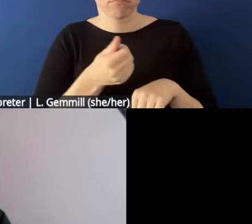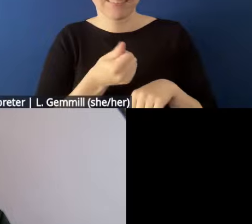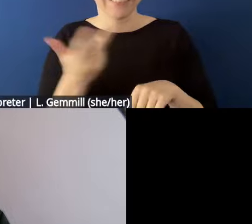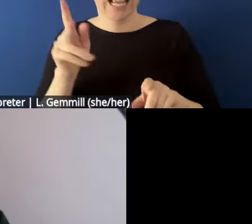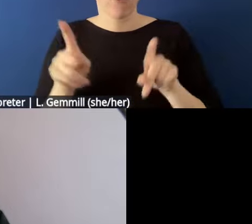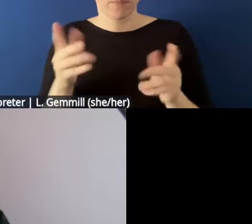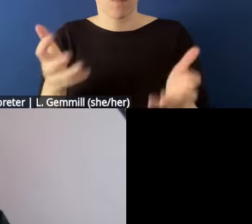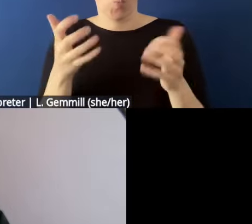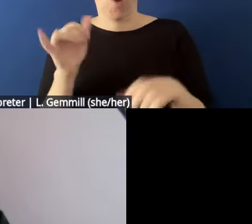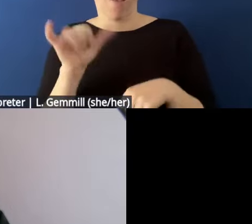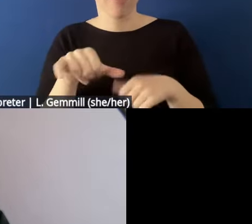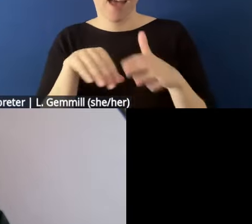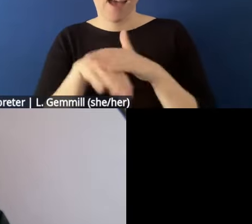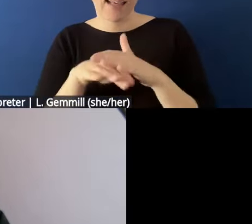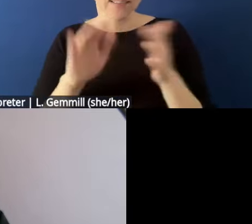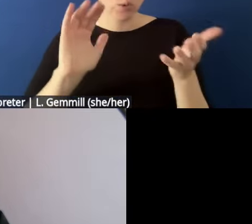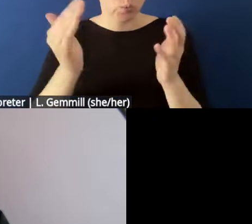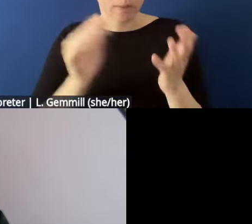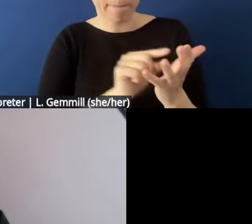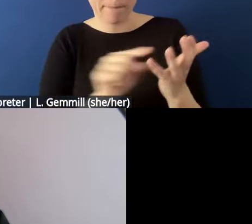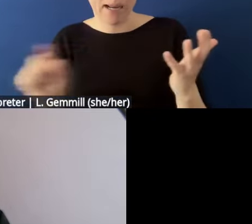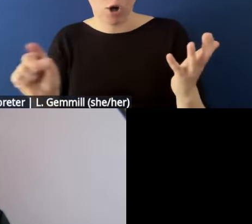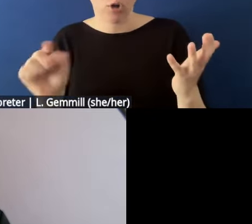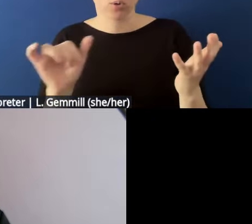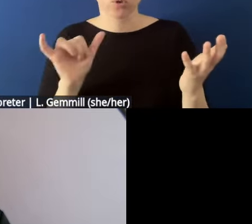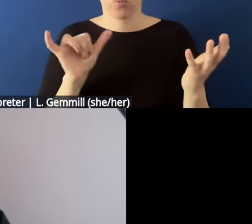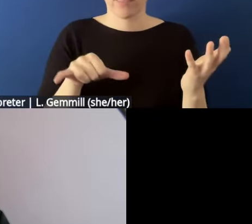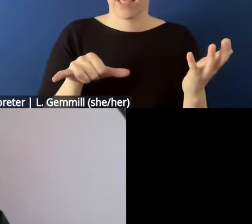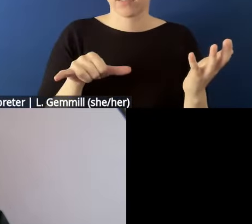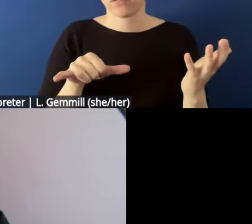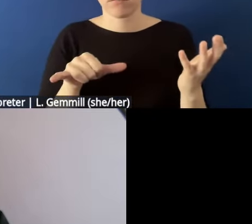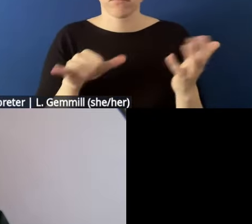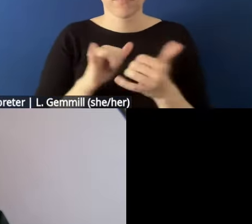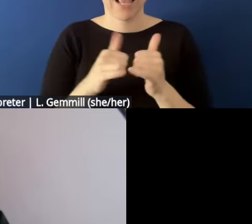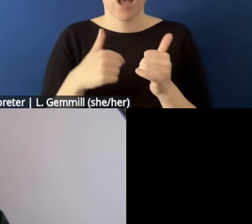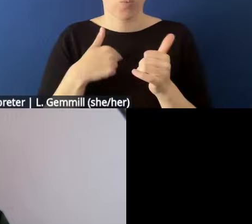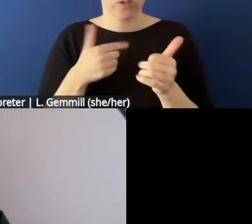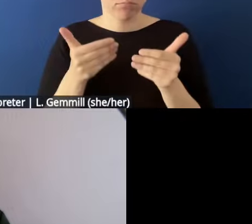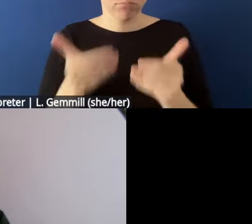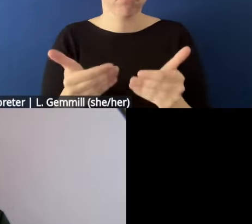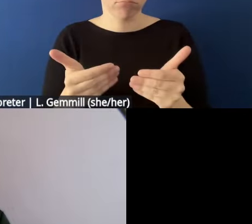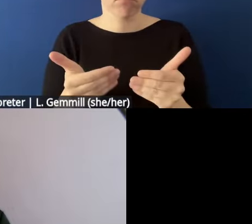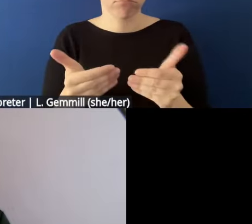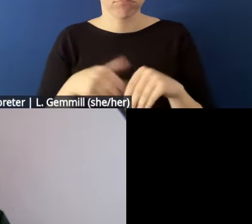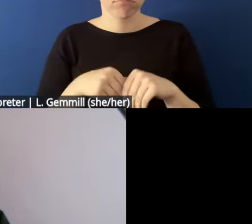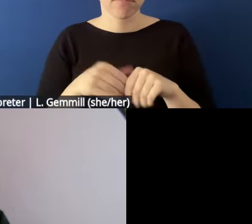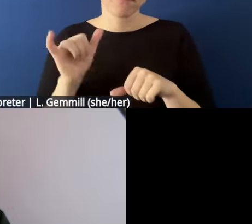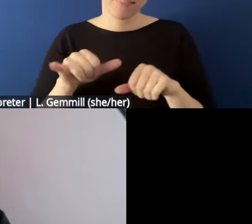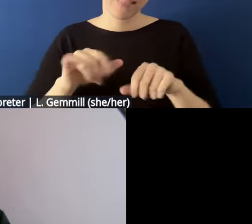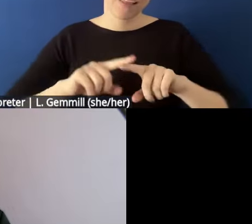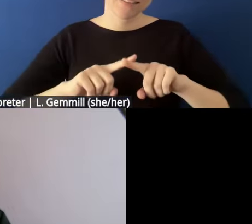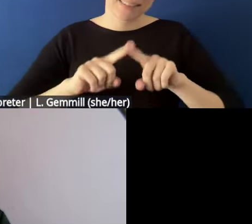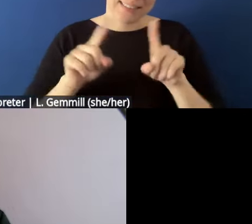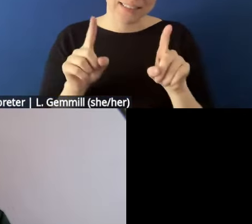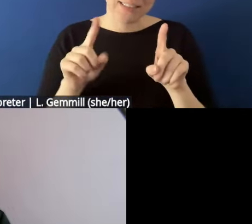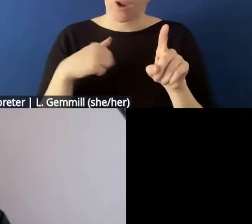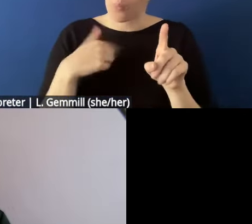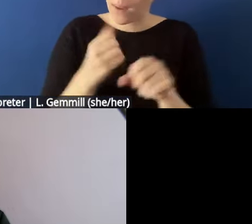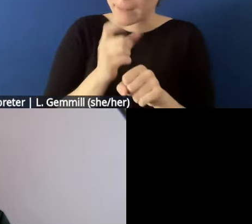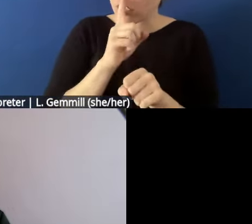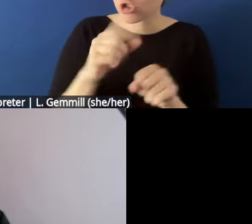to look at and compare for that. So that is how we do it with that. And that's different from, I want to just make sure I'm being clear